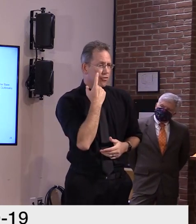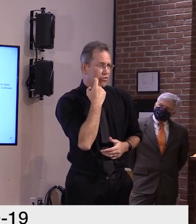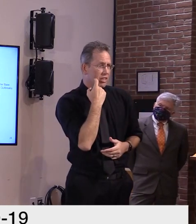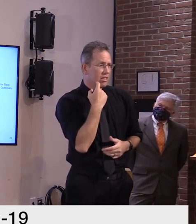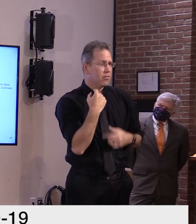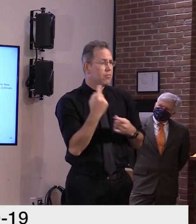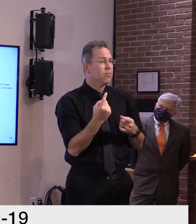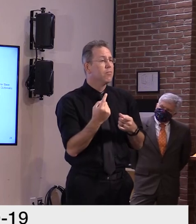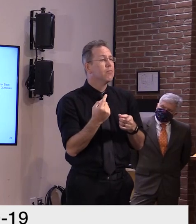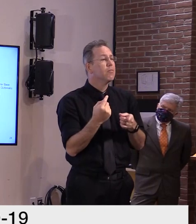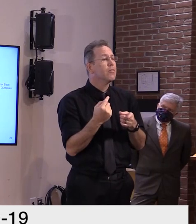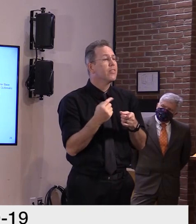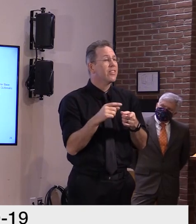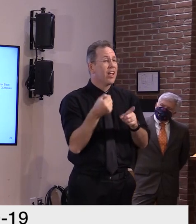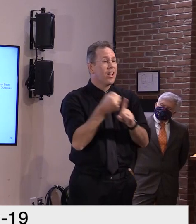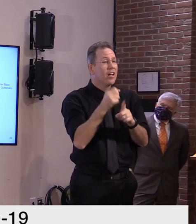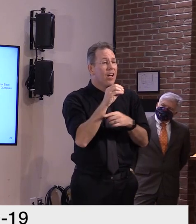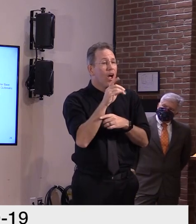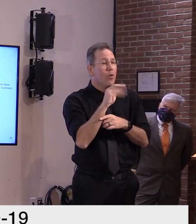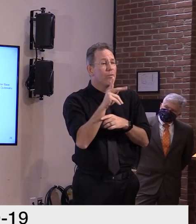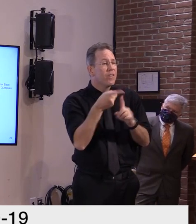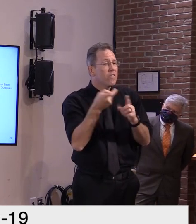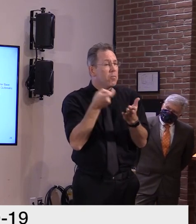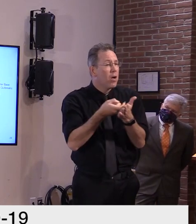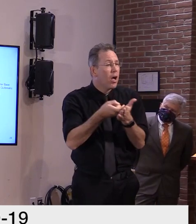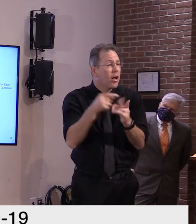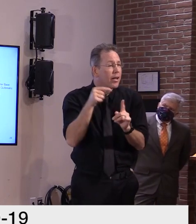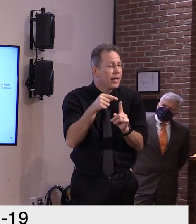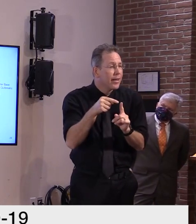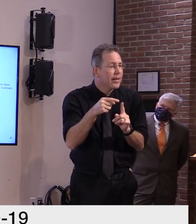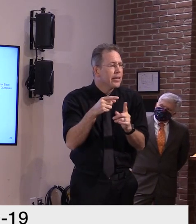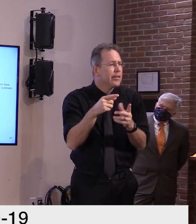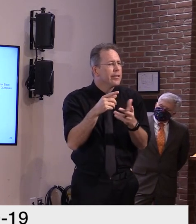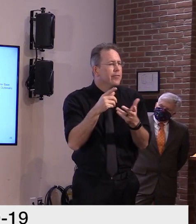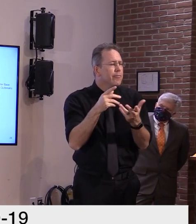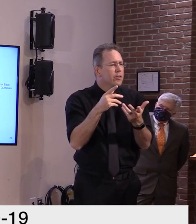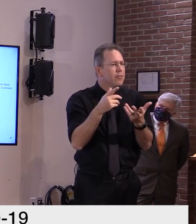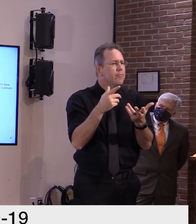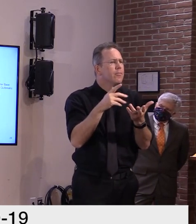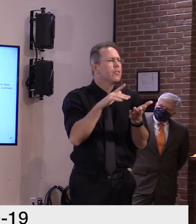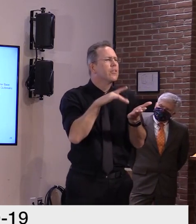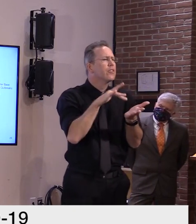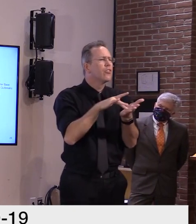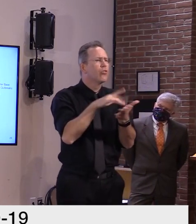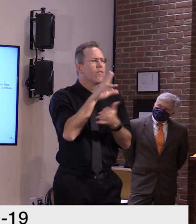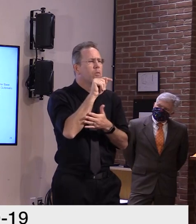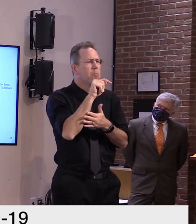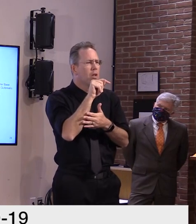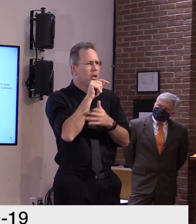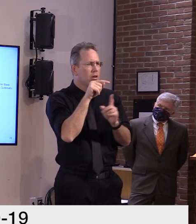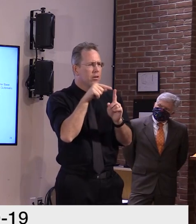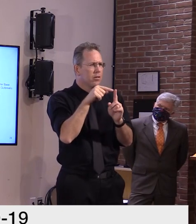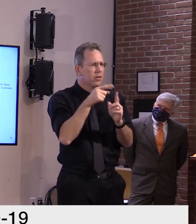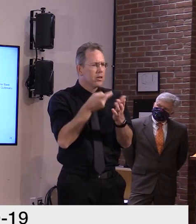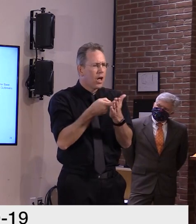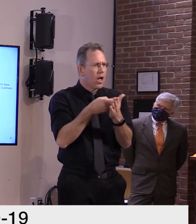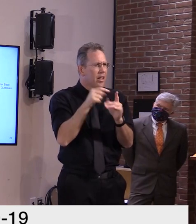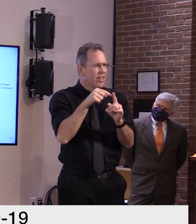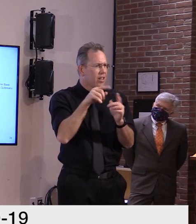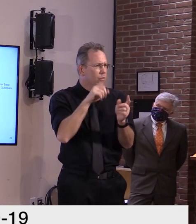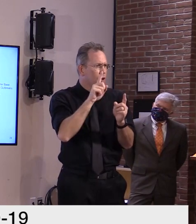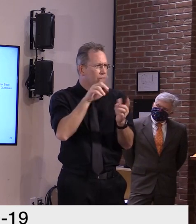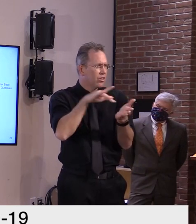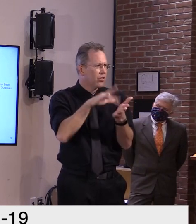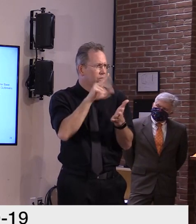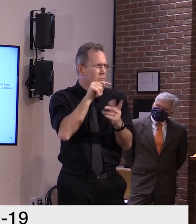this Central Vermont ice sports teams outbreak in other